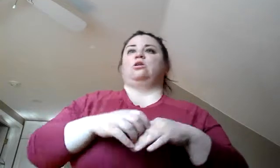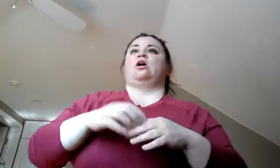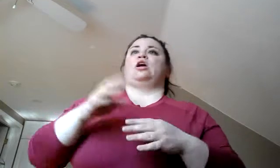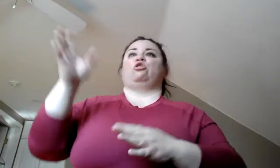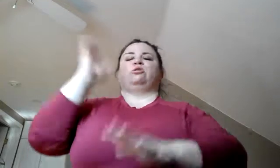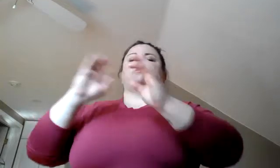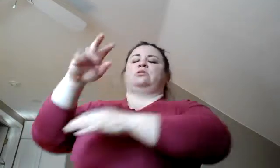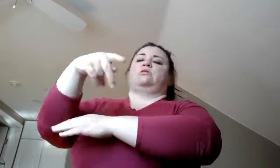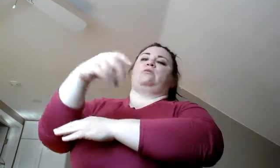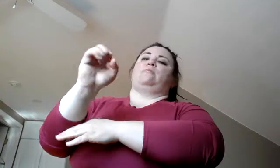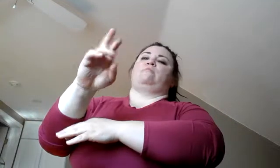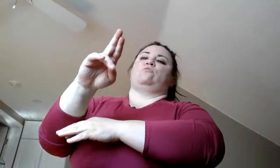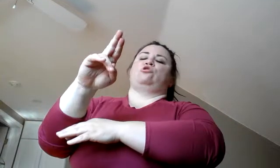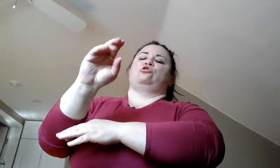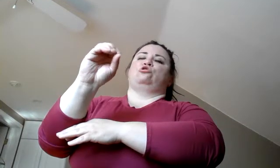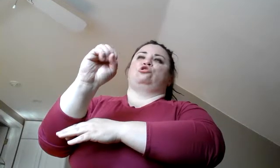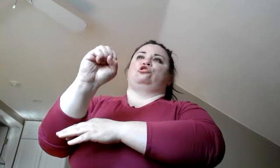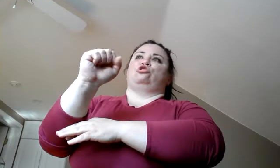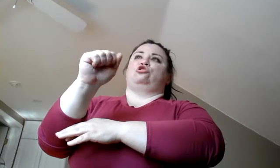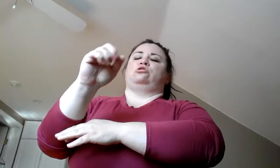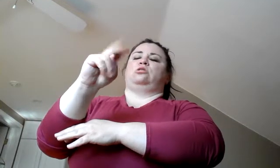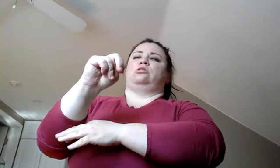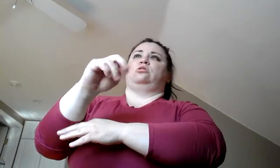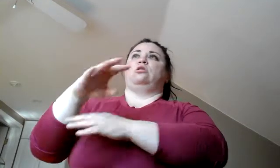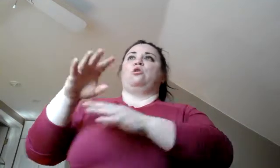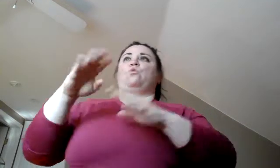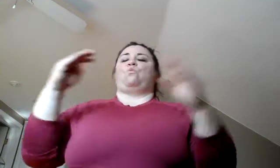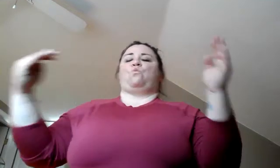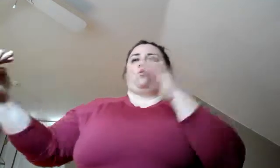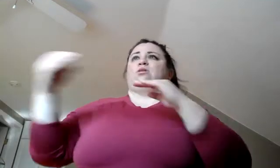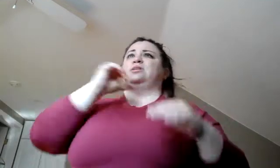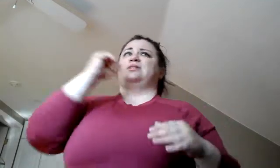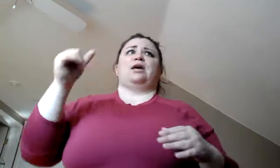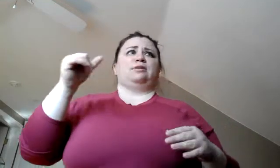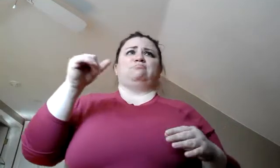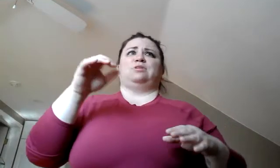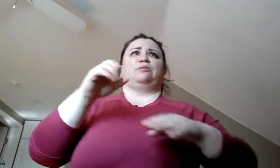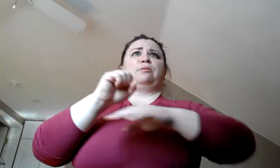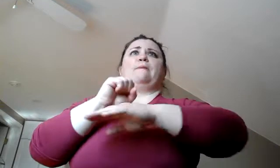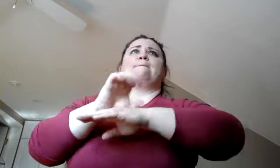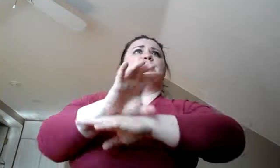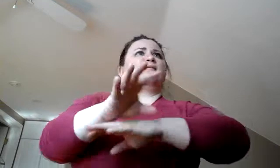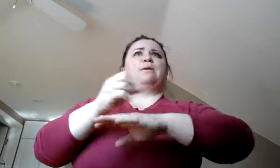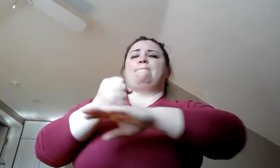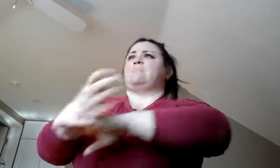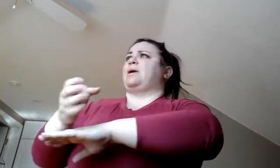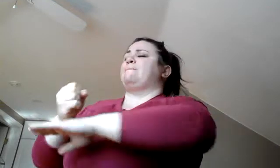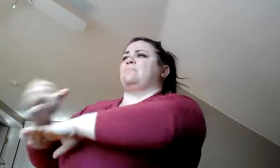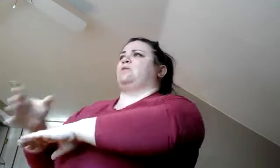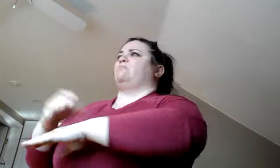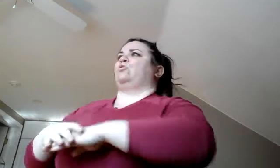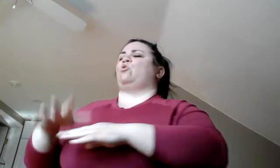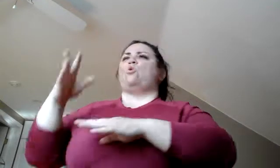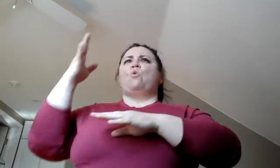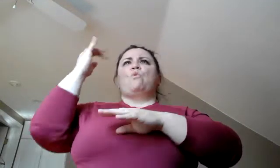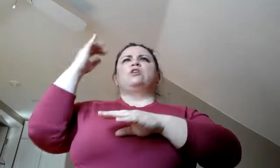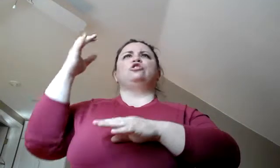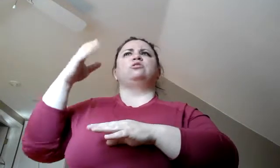And nobody's laying blame. Nobody's going to ever say there's a reason why somebody should attack you on 9/11 or anything